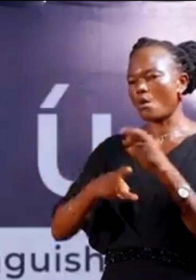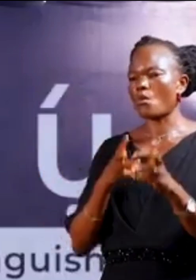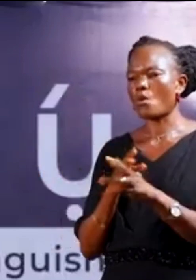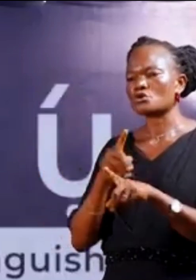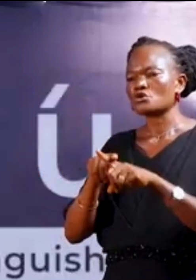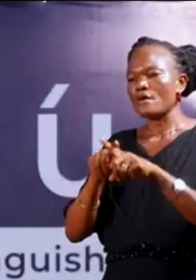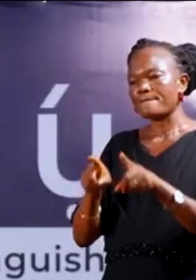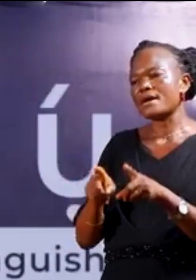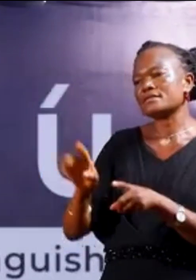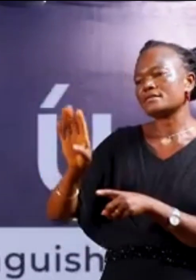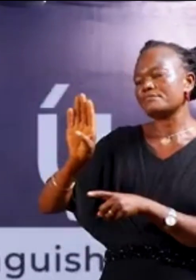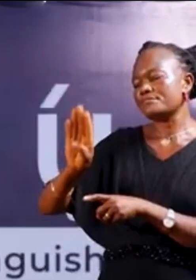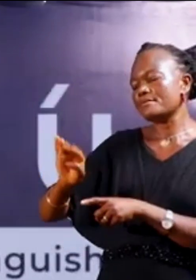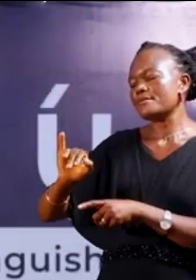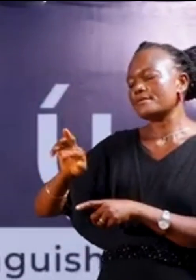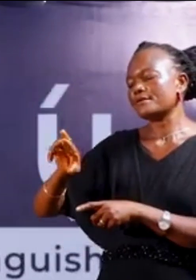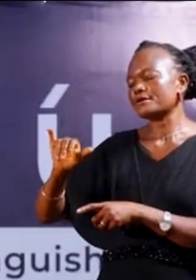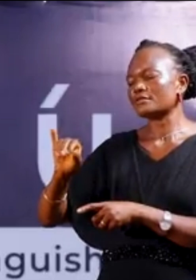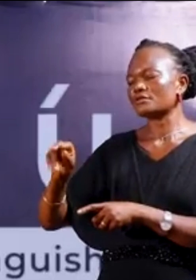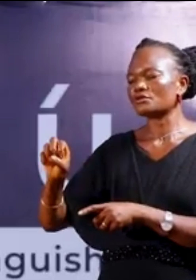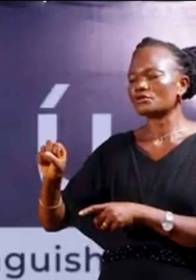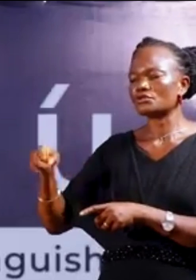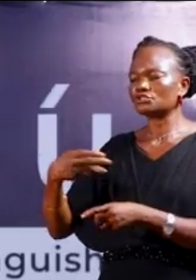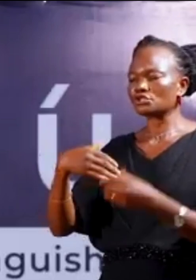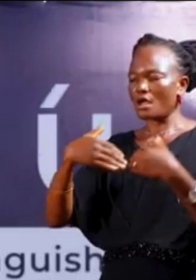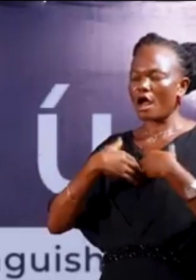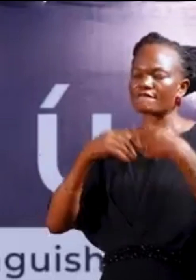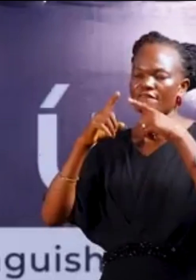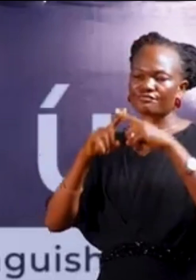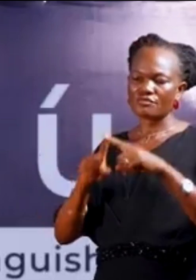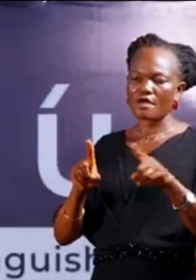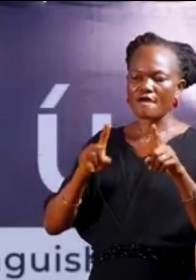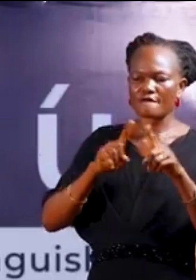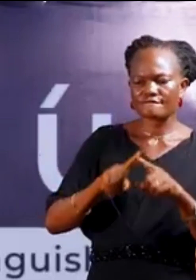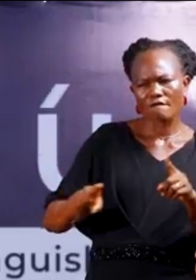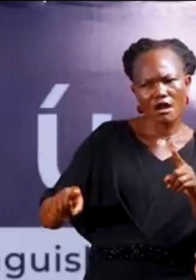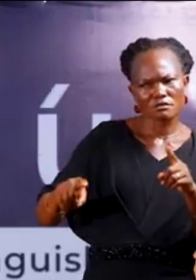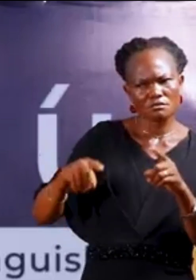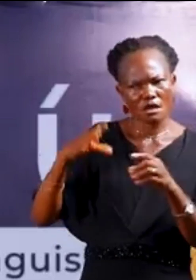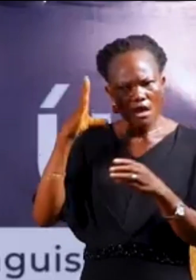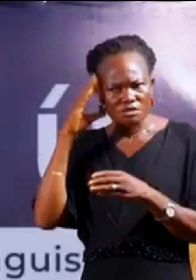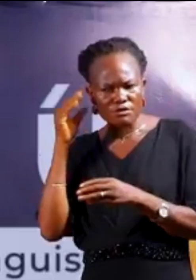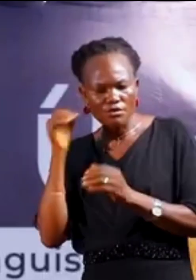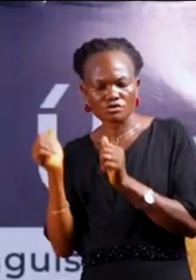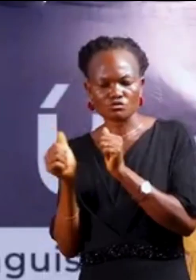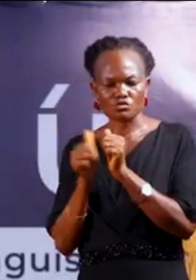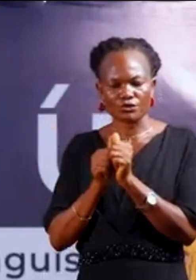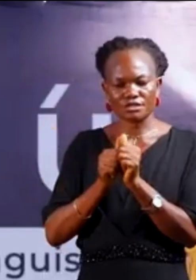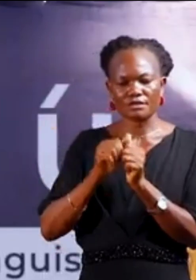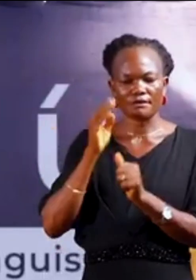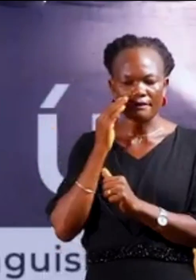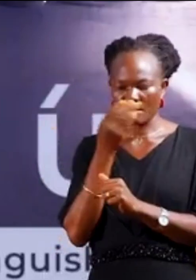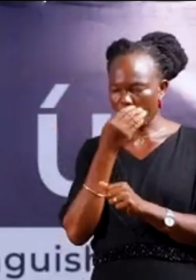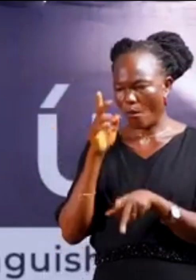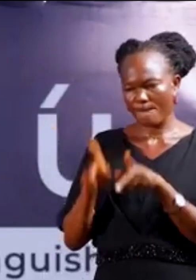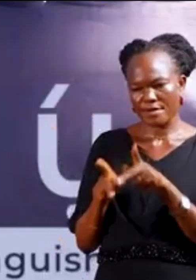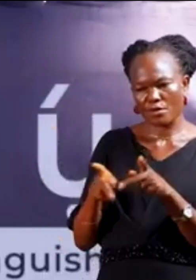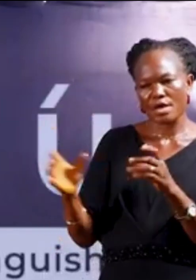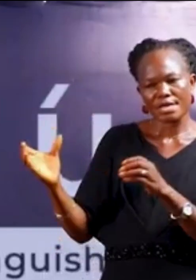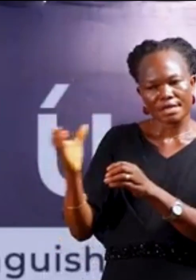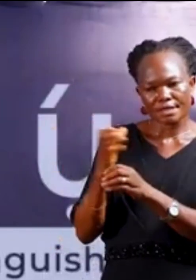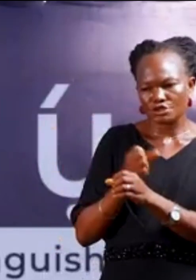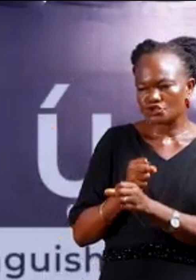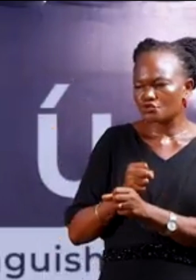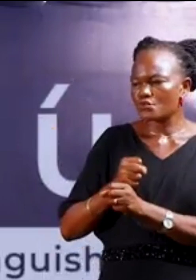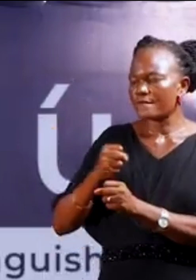But the British had sort of a different encounter with Igbo people. It took